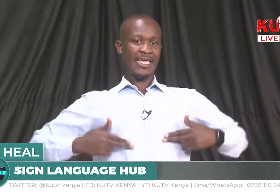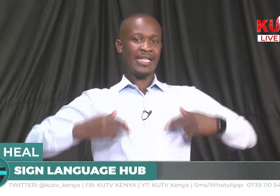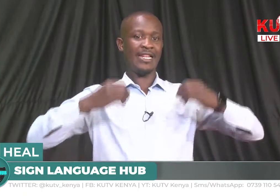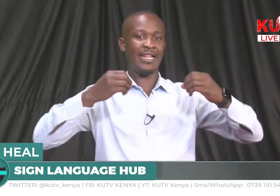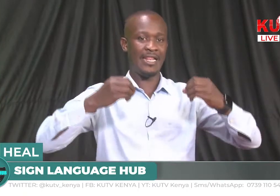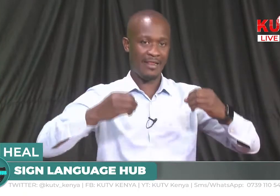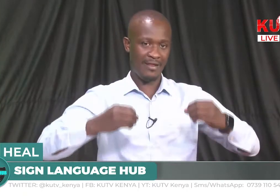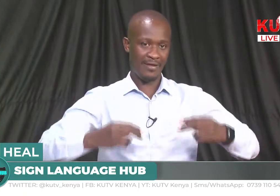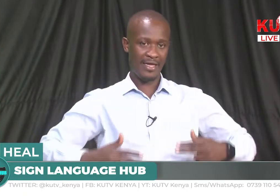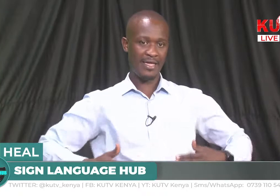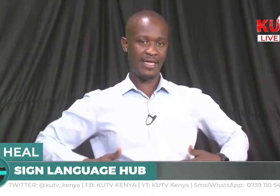heal, okay?